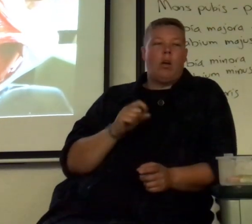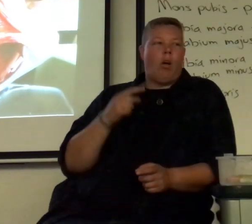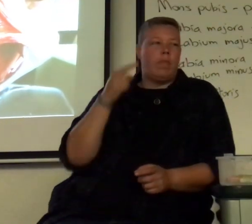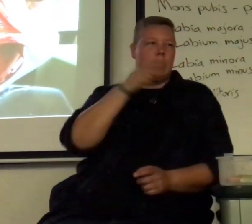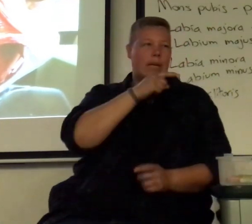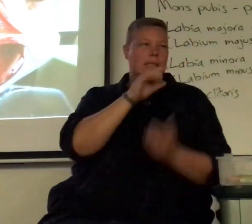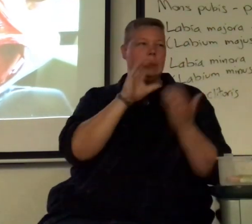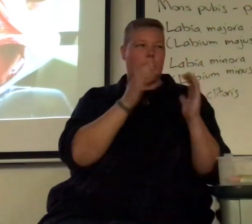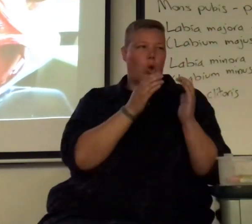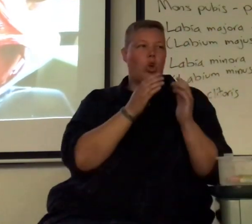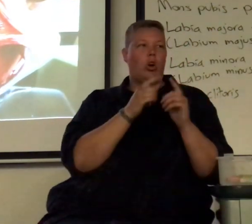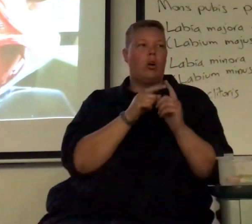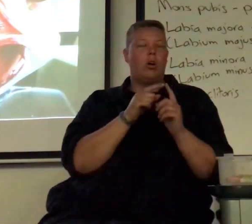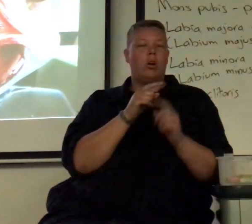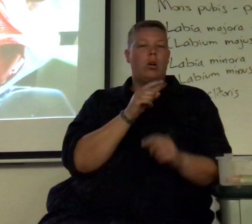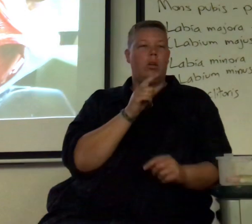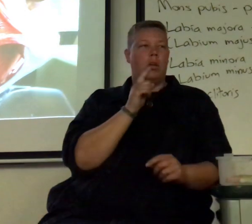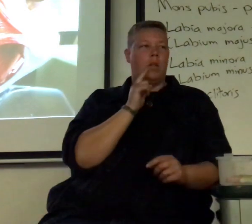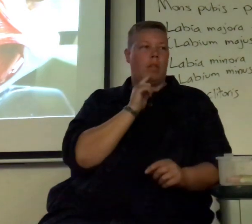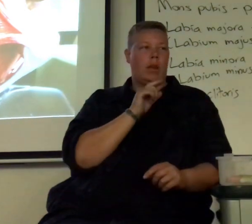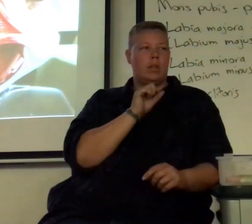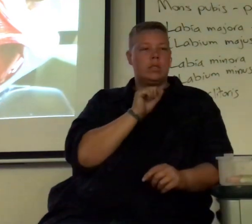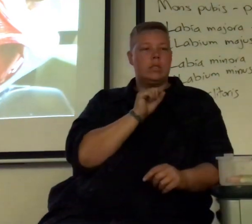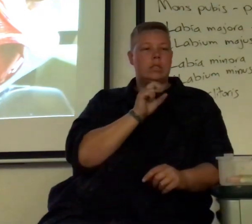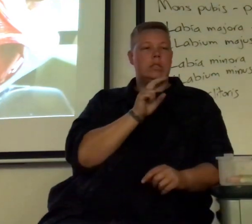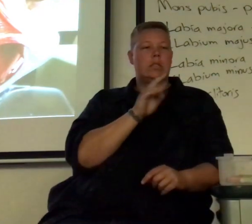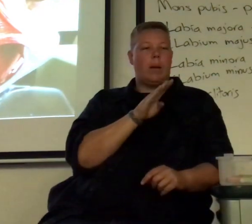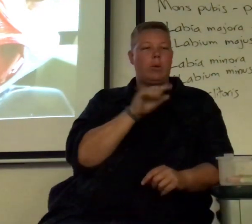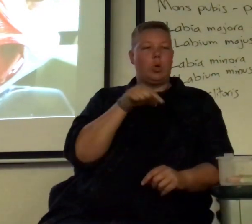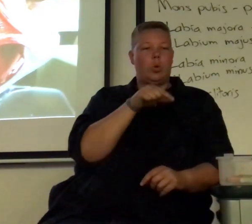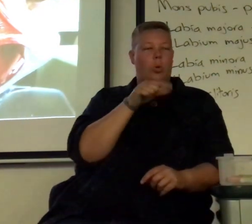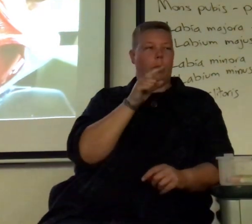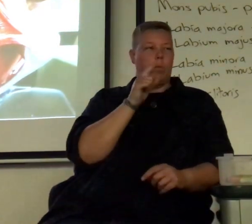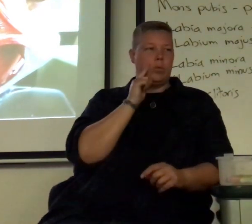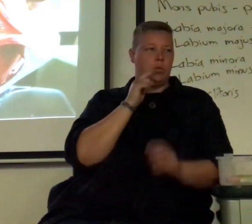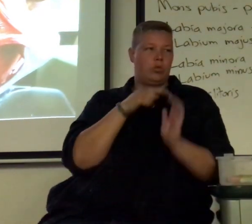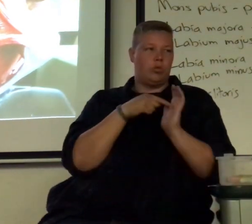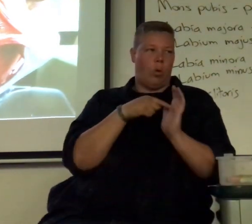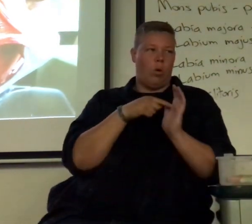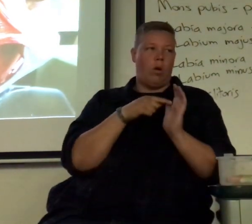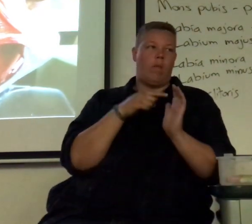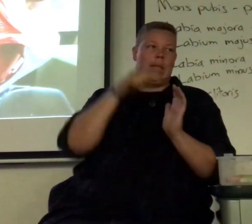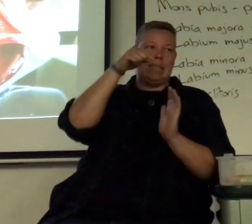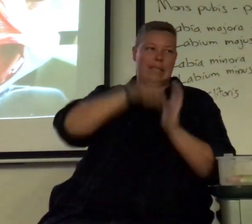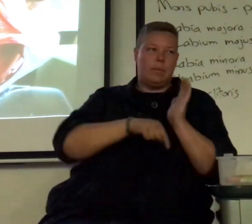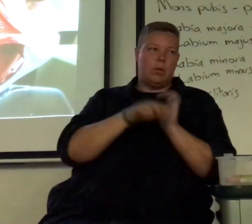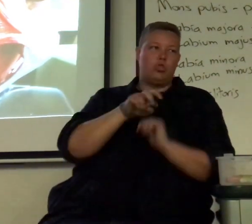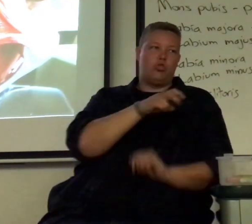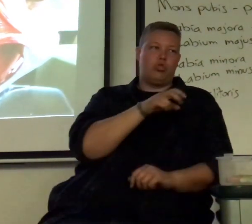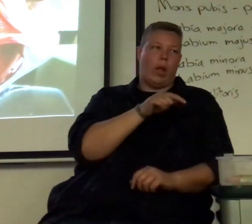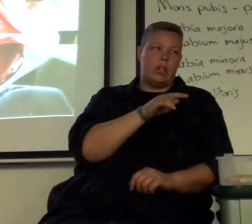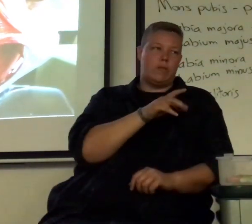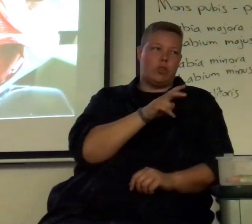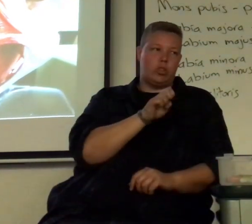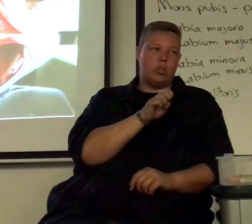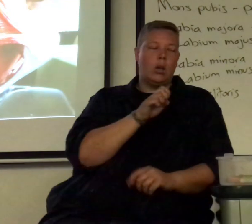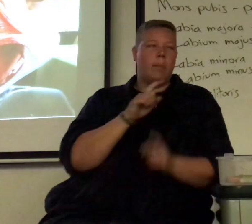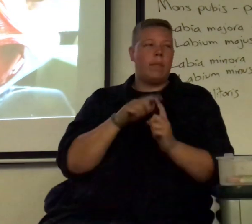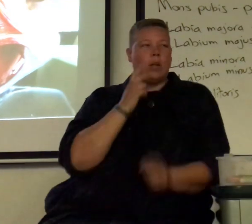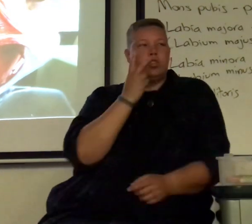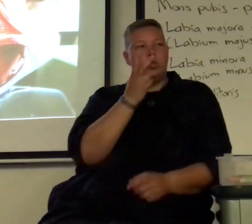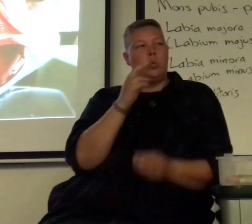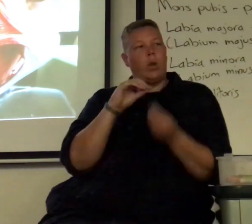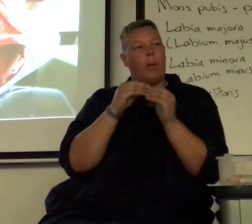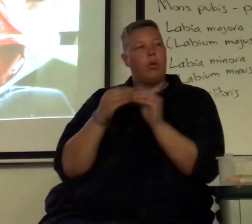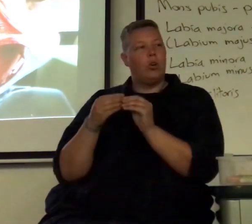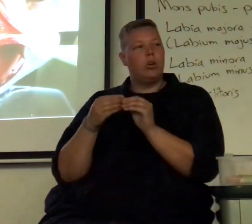similar. They left the subcube on the deep transverse on this side, so you can't see it. But these two numbers